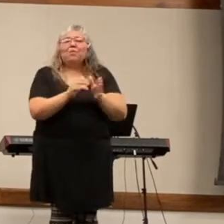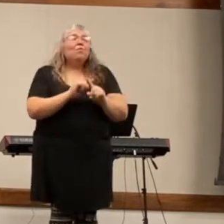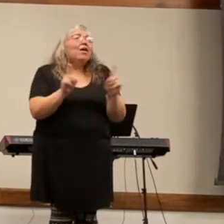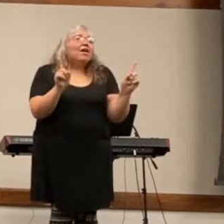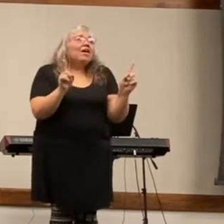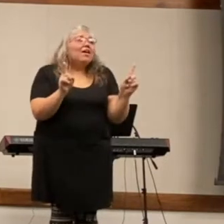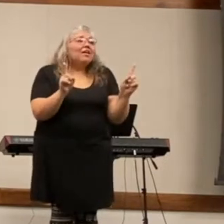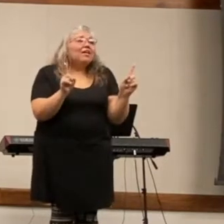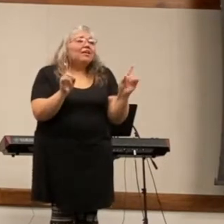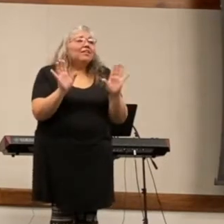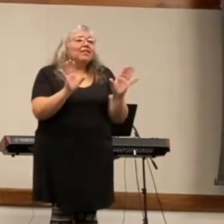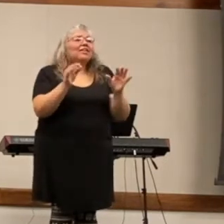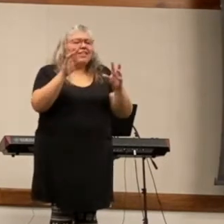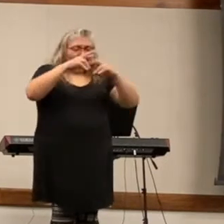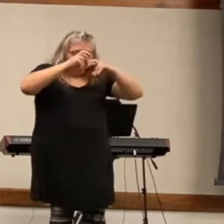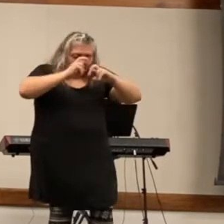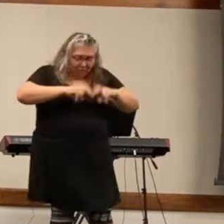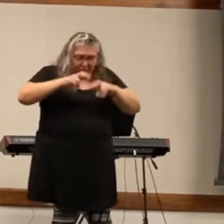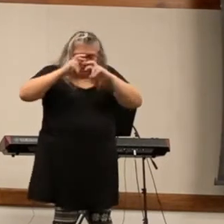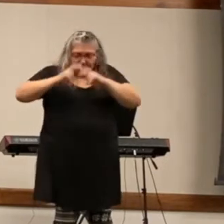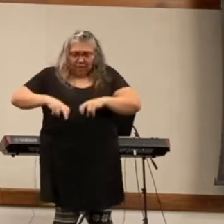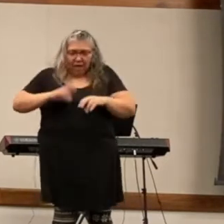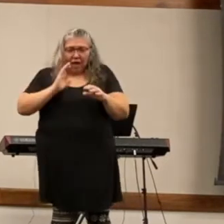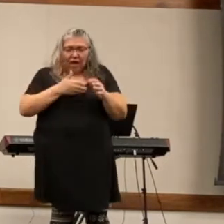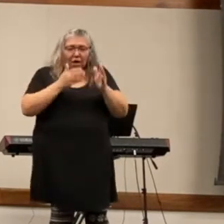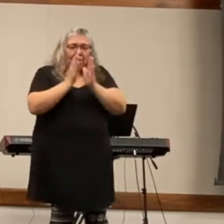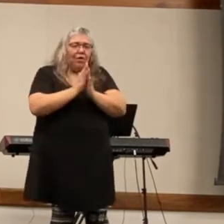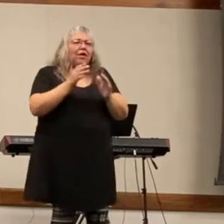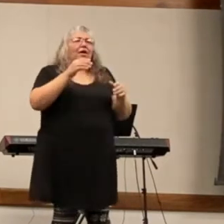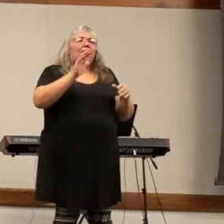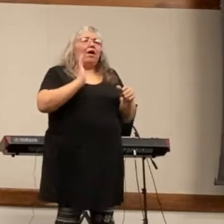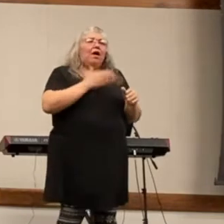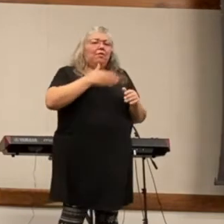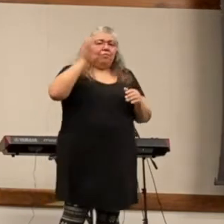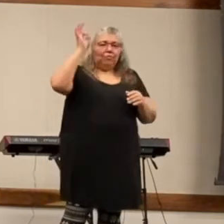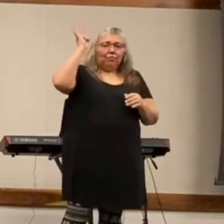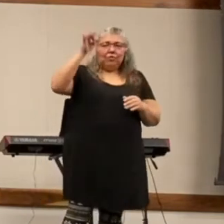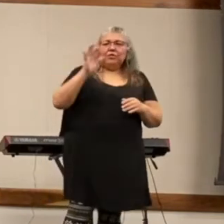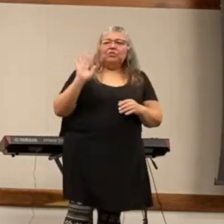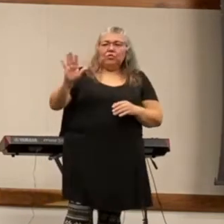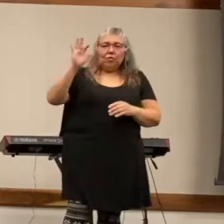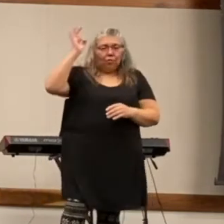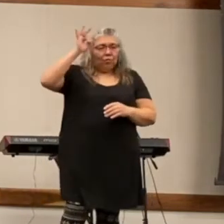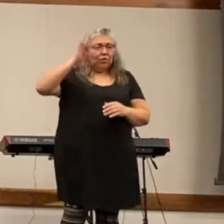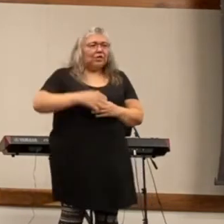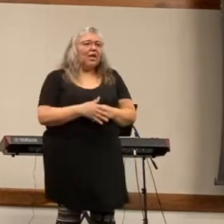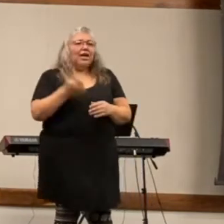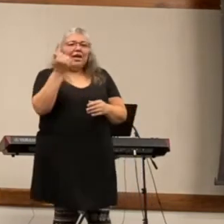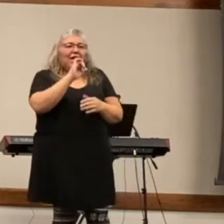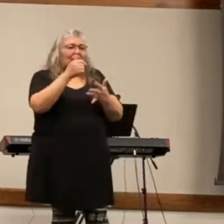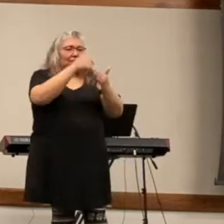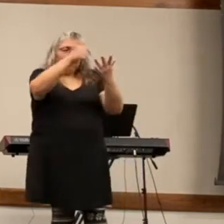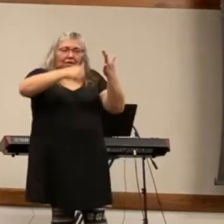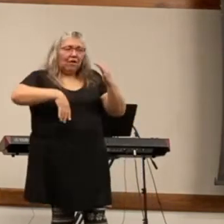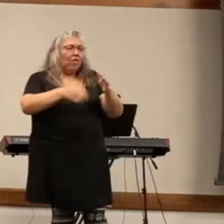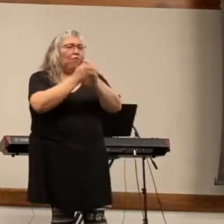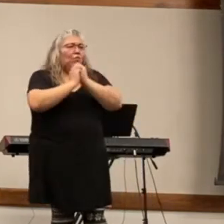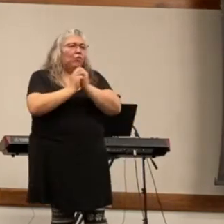But he does. He evaluates. He evaluates our praying. He evaluates my preaching, your preaching, or any other element of